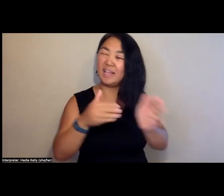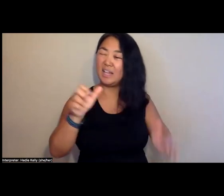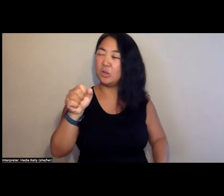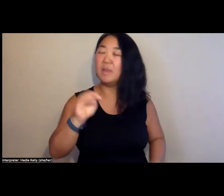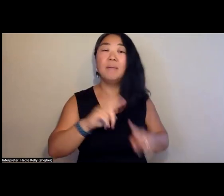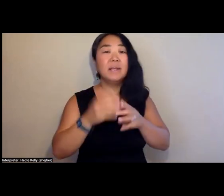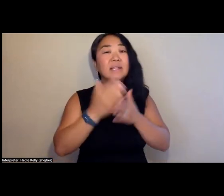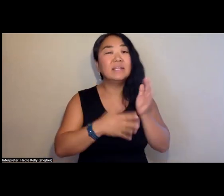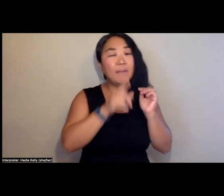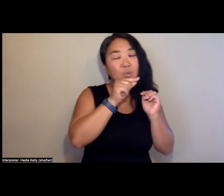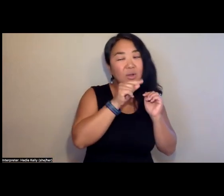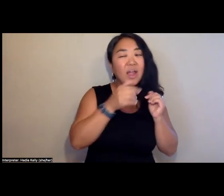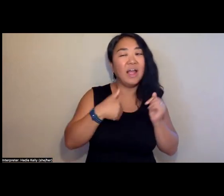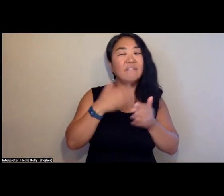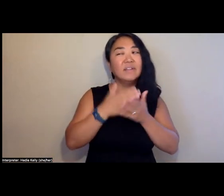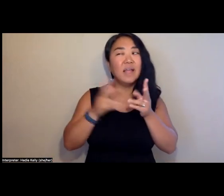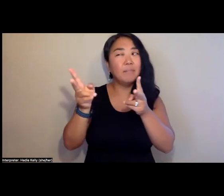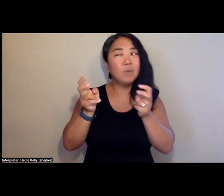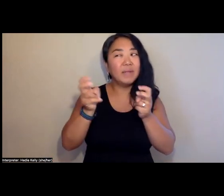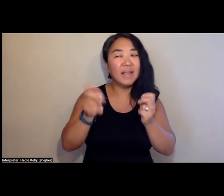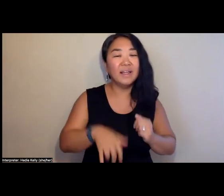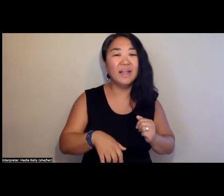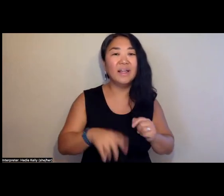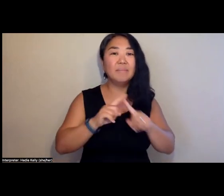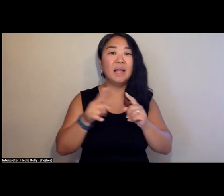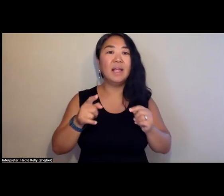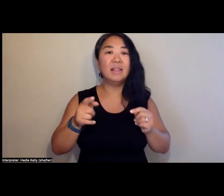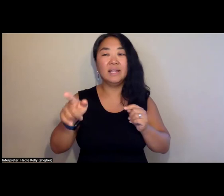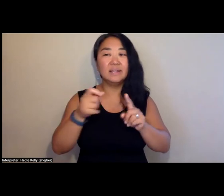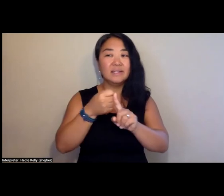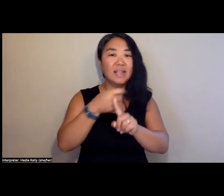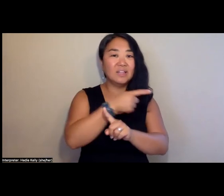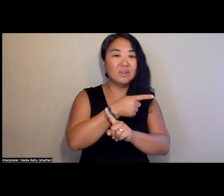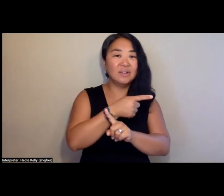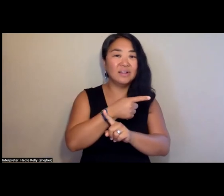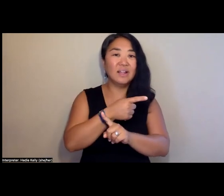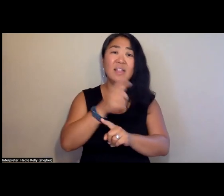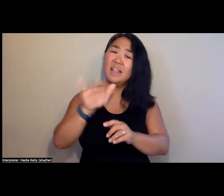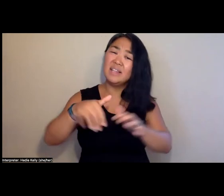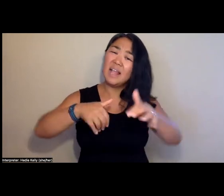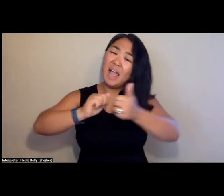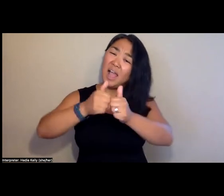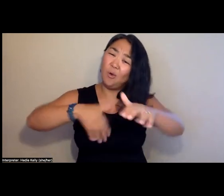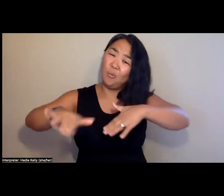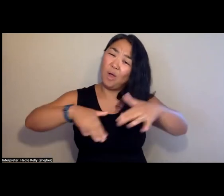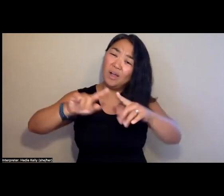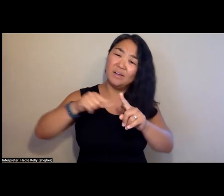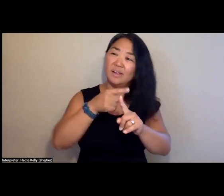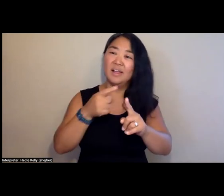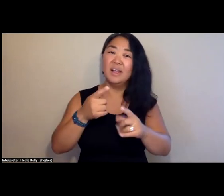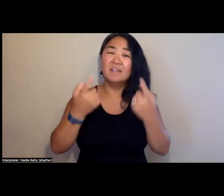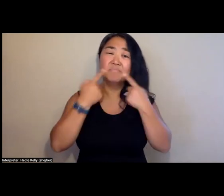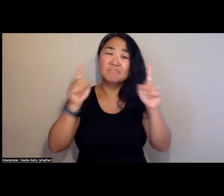doing a tiny bit of propaganda. This is a tangent. This is a segue. This is how the walk works. We start going this way and then we just walk down these other